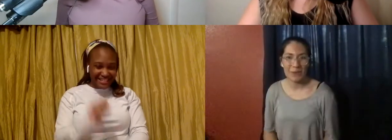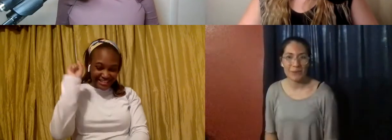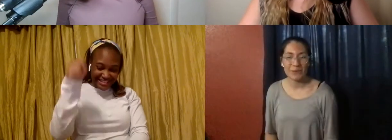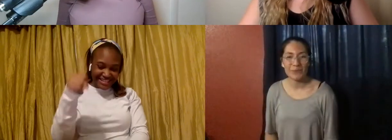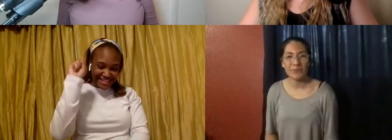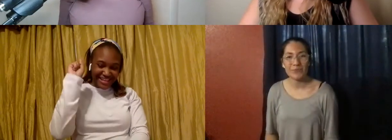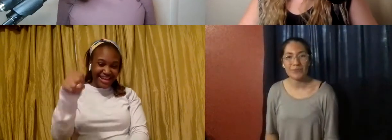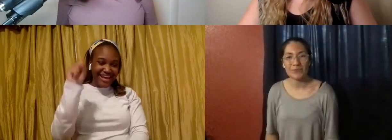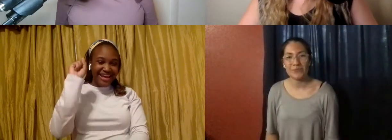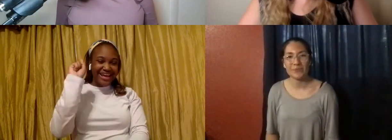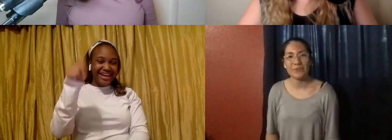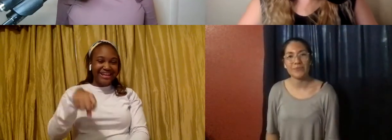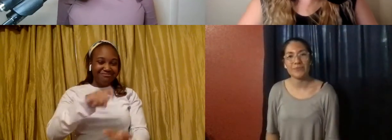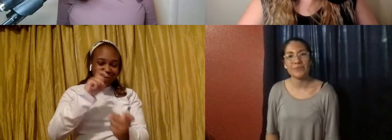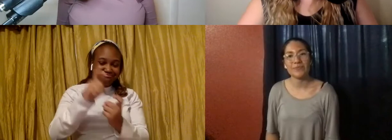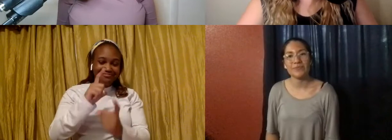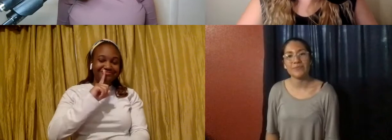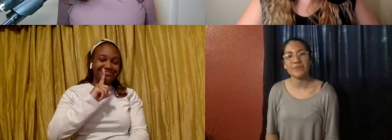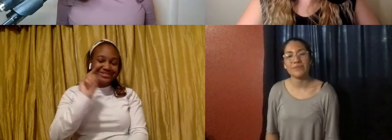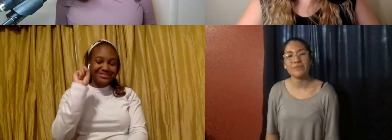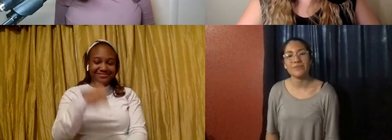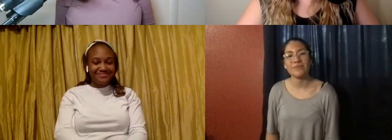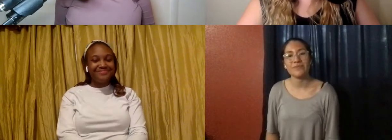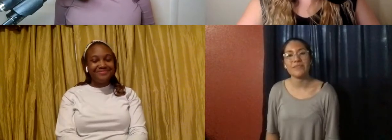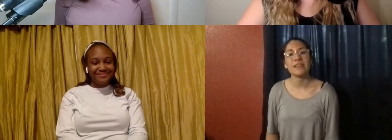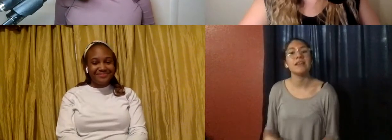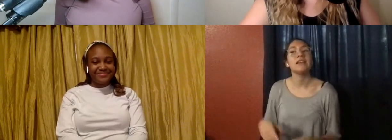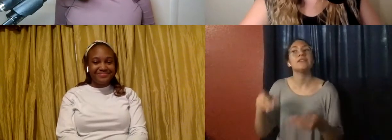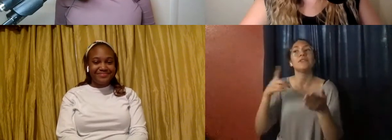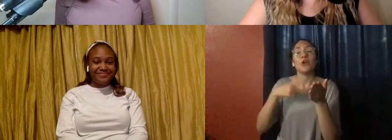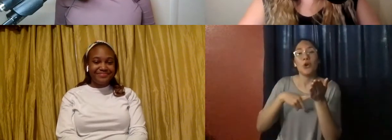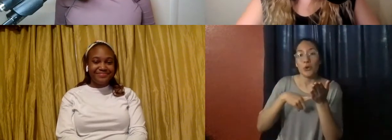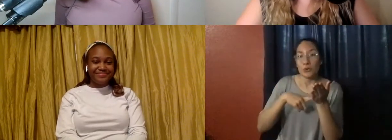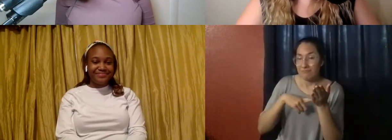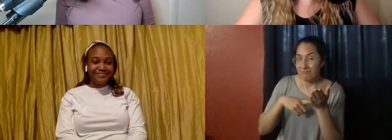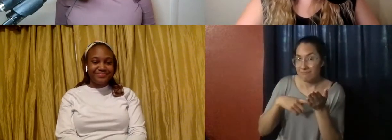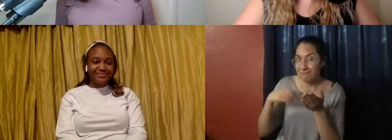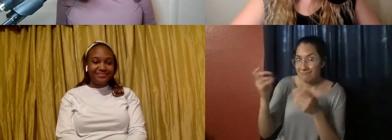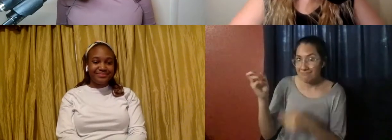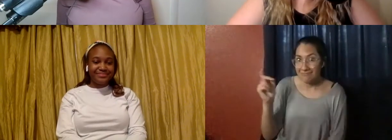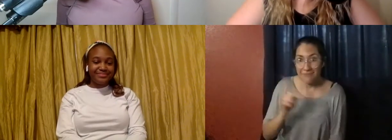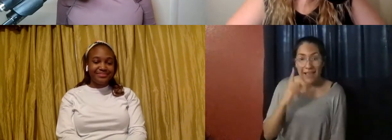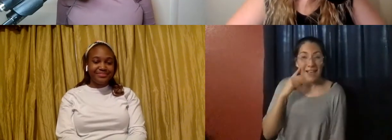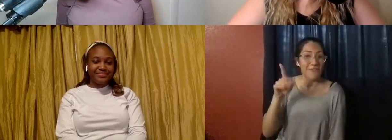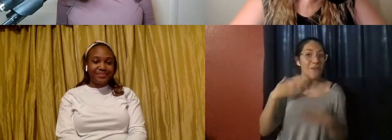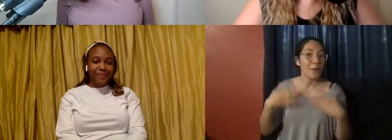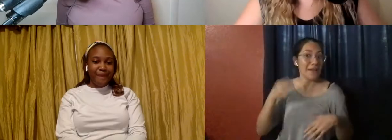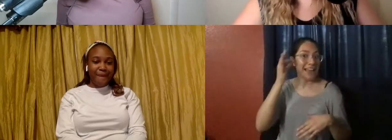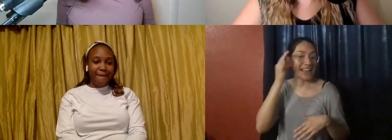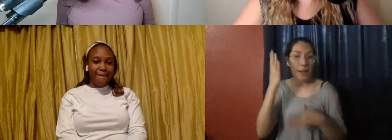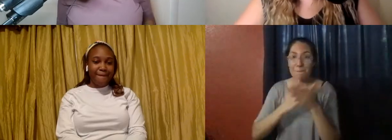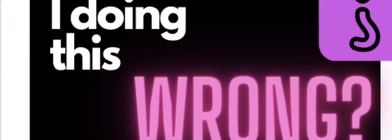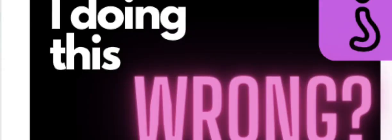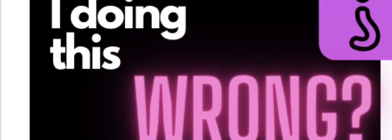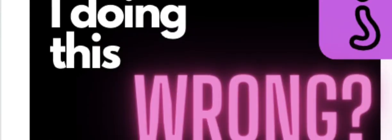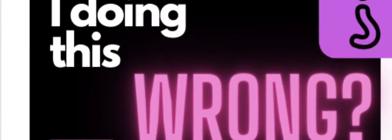Yes, exactly. Exactly. So check out Body Hair Part 2 coming up soon. Thank you guys.